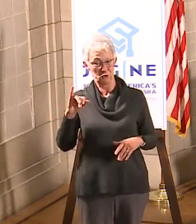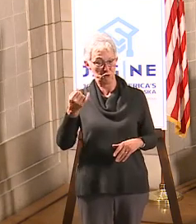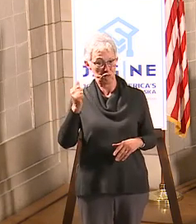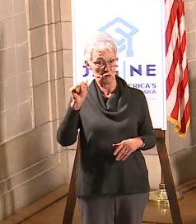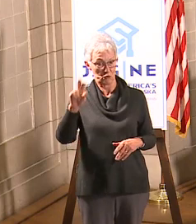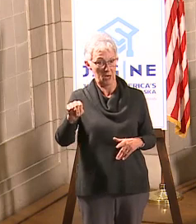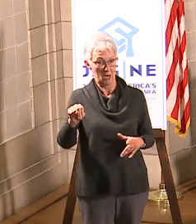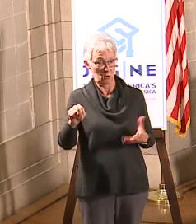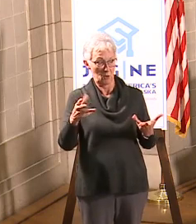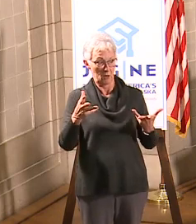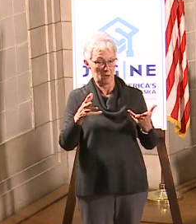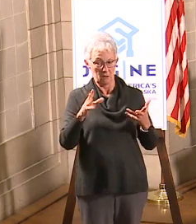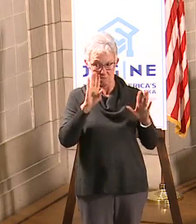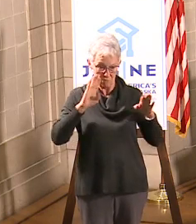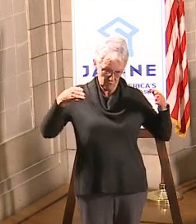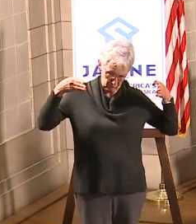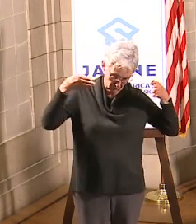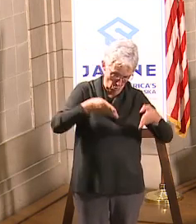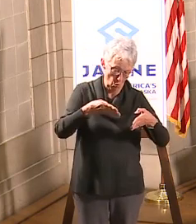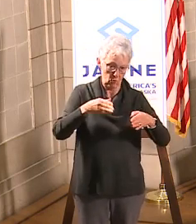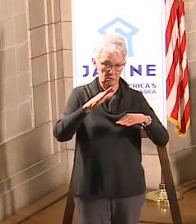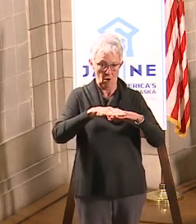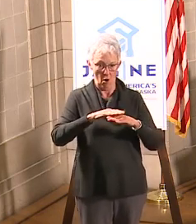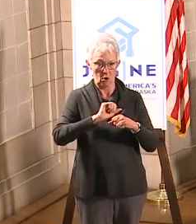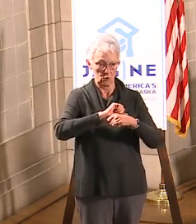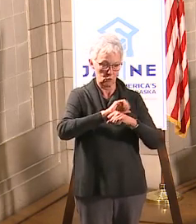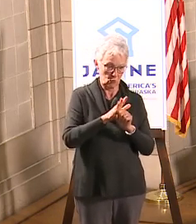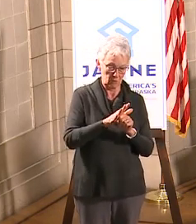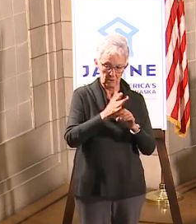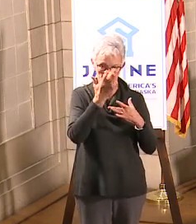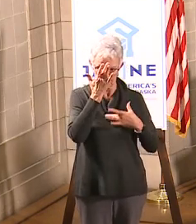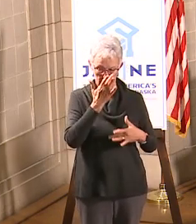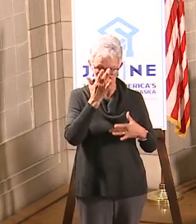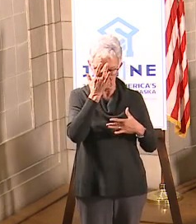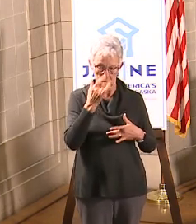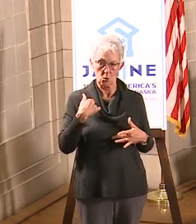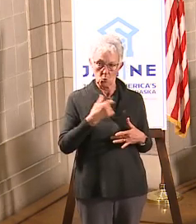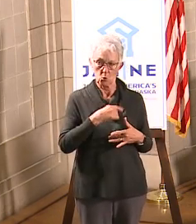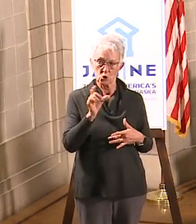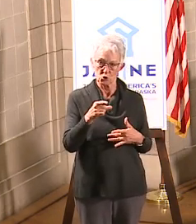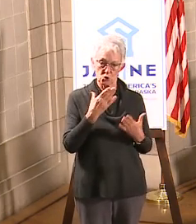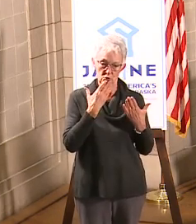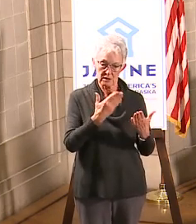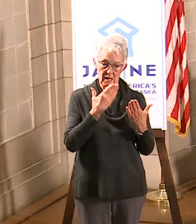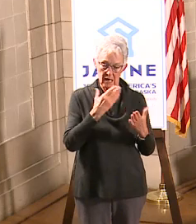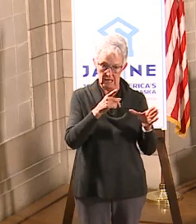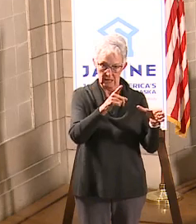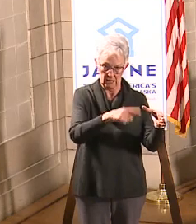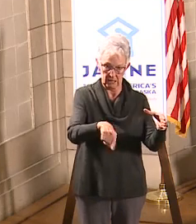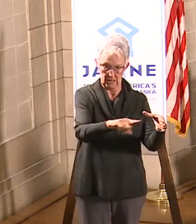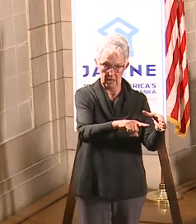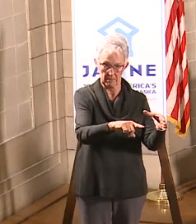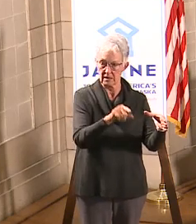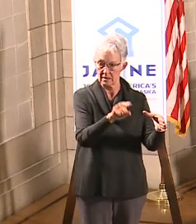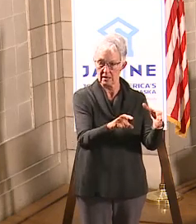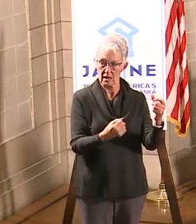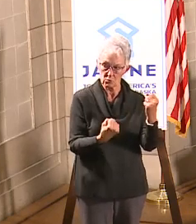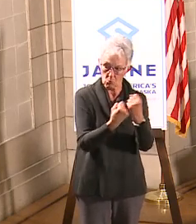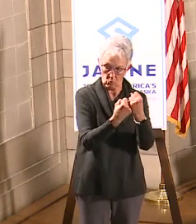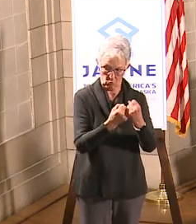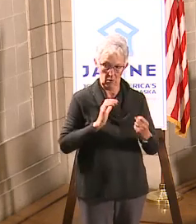no time off, and they deserve our thanks today. They're the cornerstone of our public health